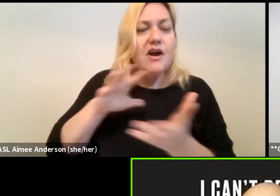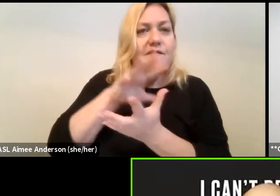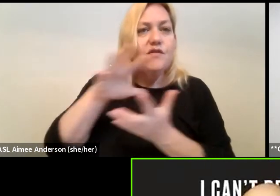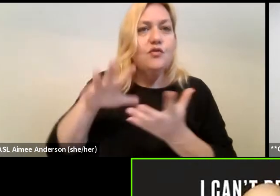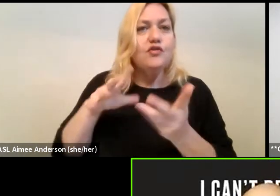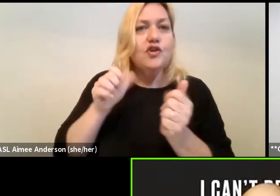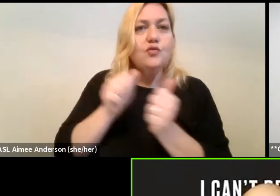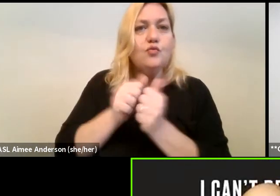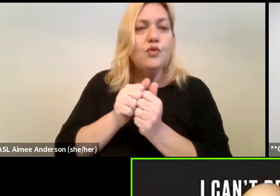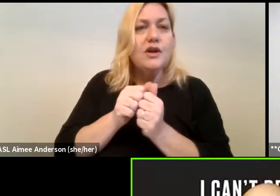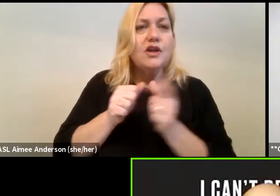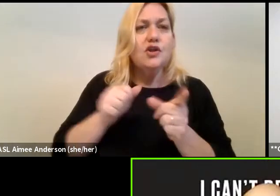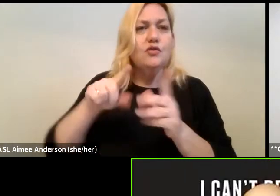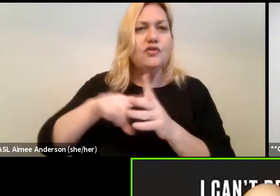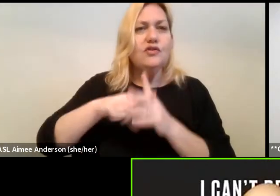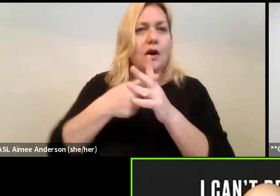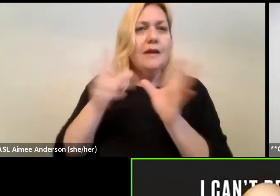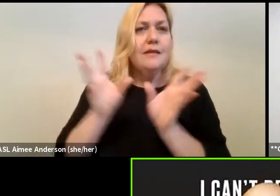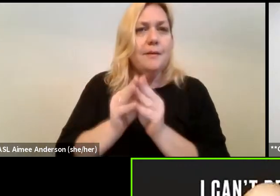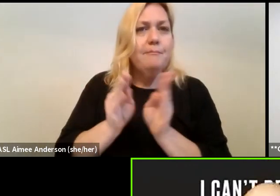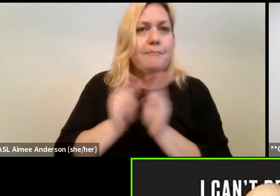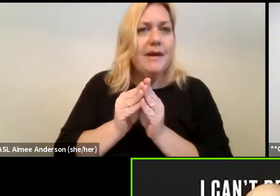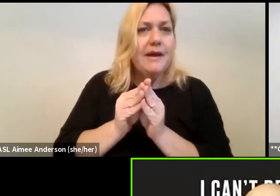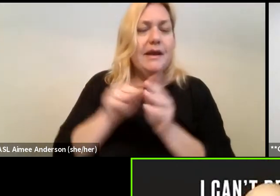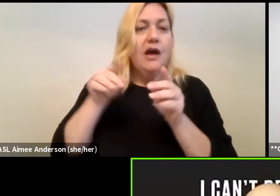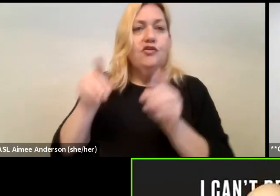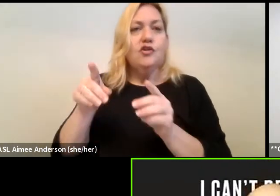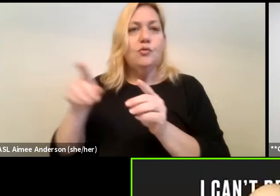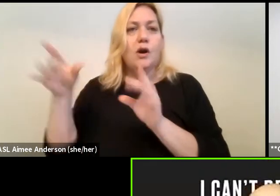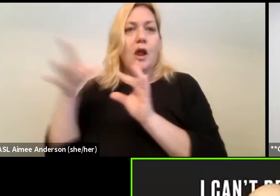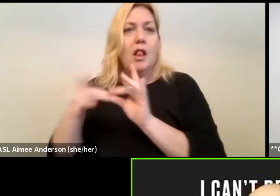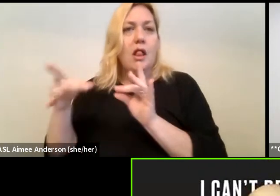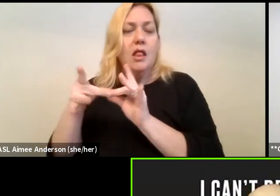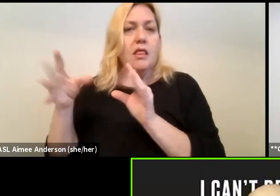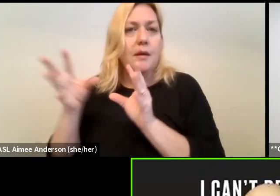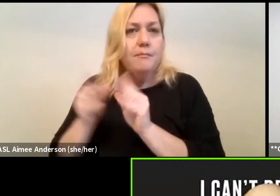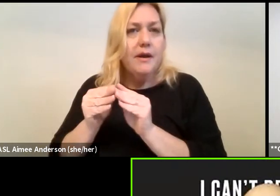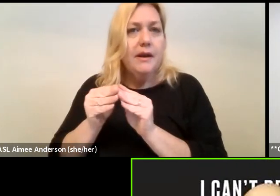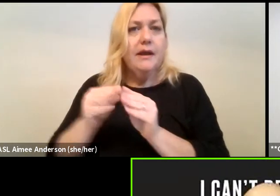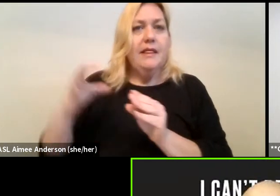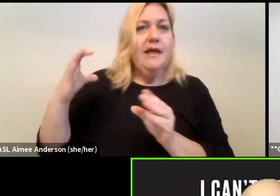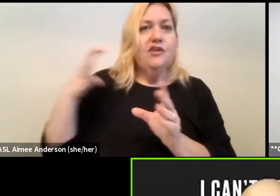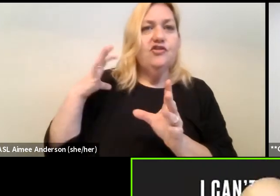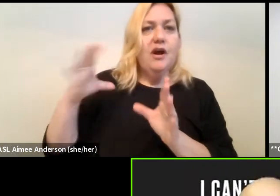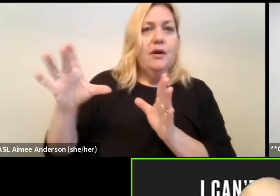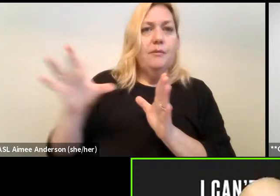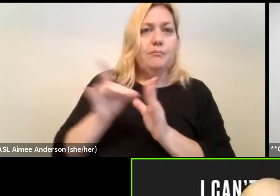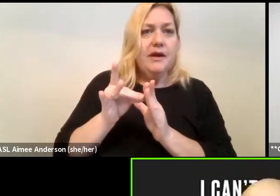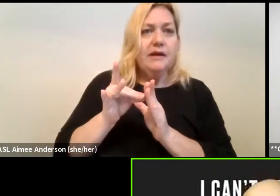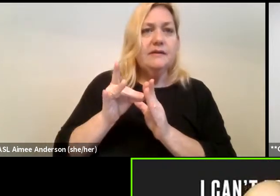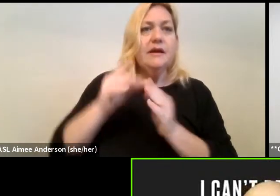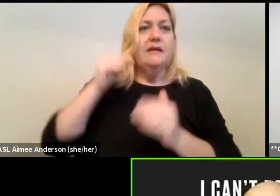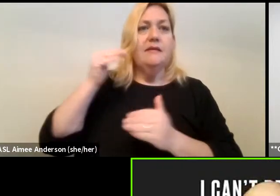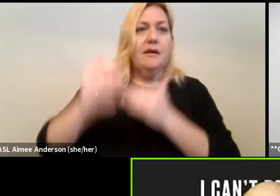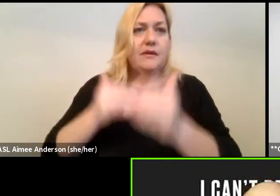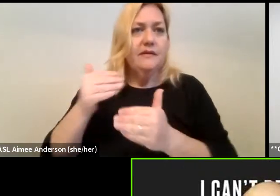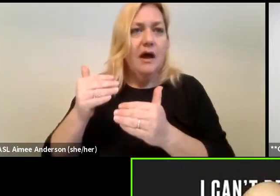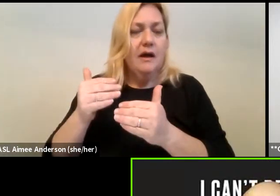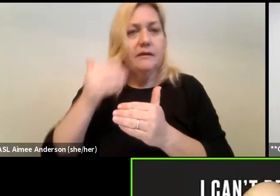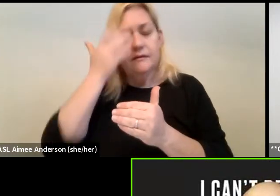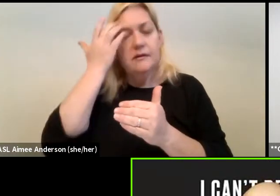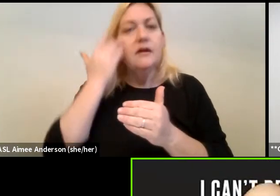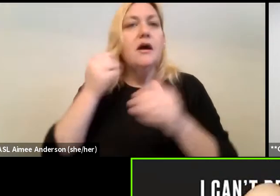is you started the meeting as you're presiding on the meeting, then Chair Hicks, he presided on the meeting. So